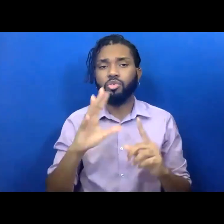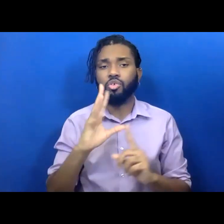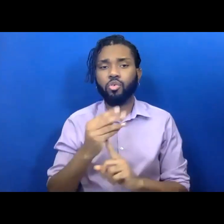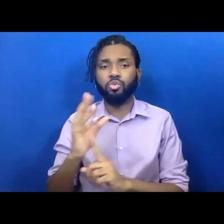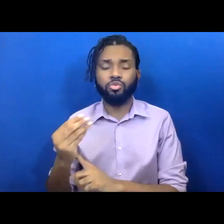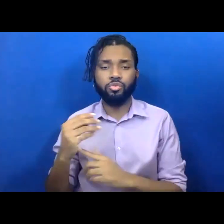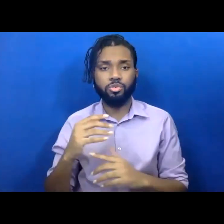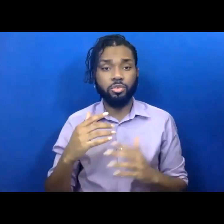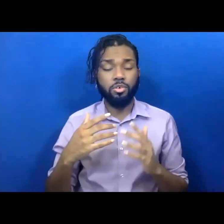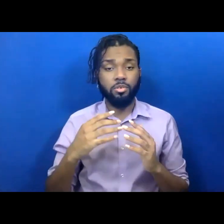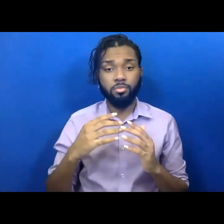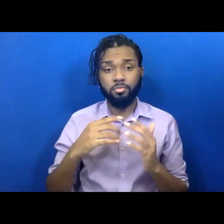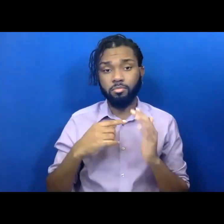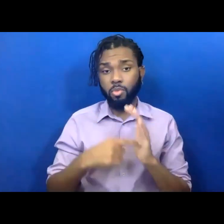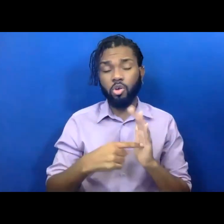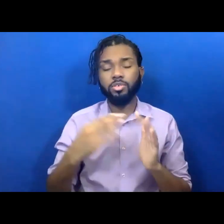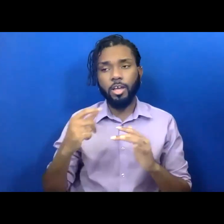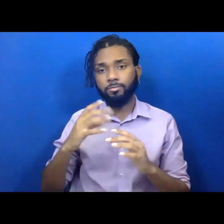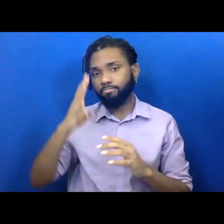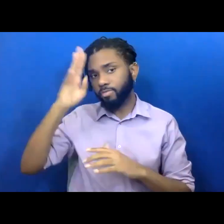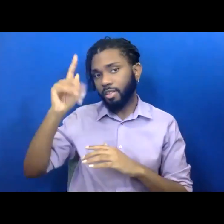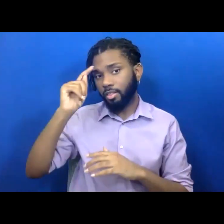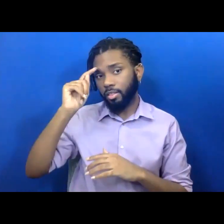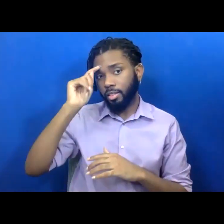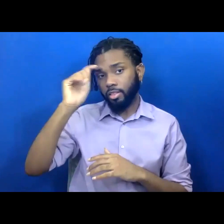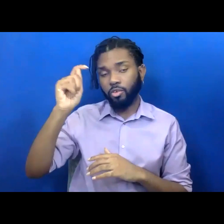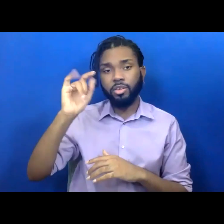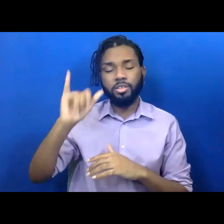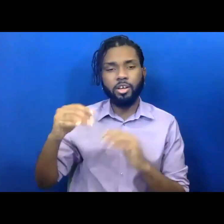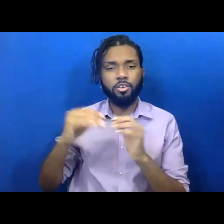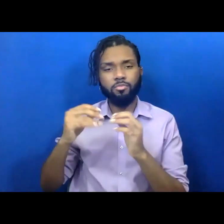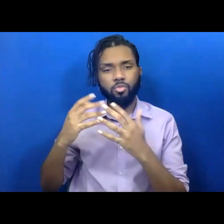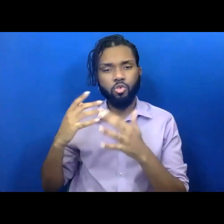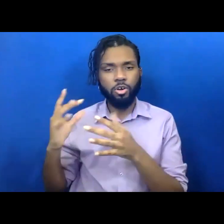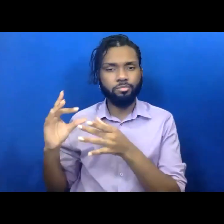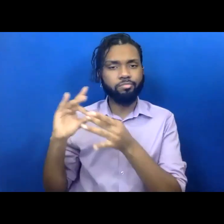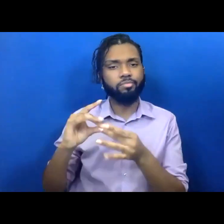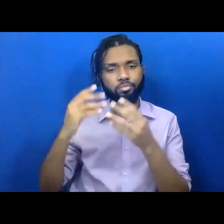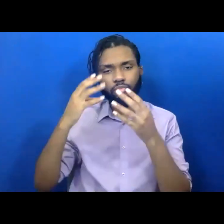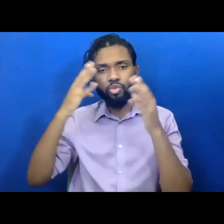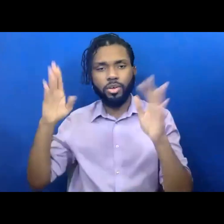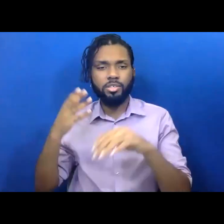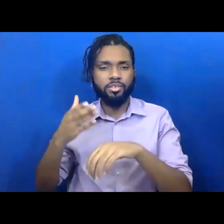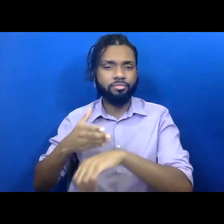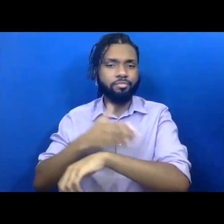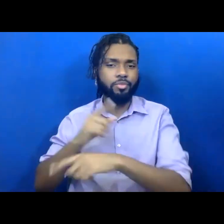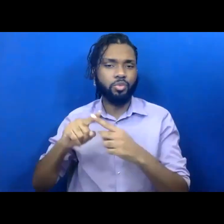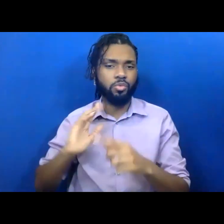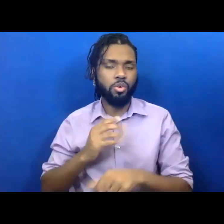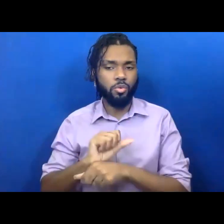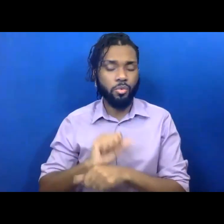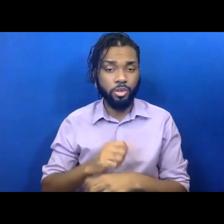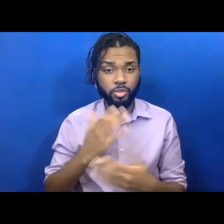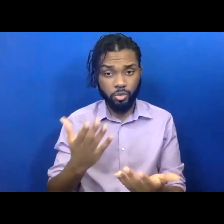with theories that we find are more pertinent and progressive to our work. So I just wanted to have anybody have a question. Have